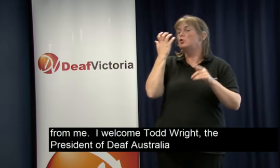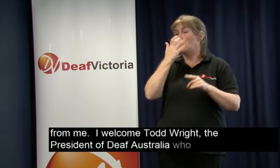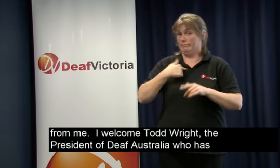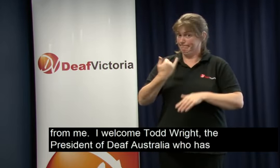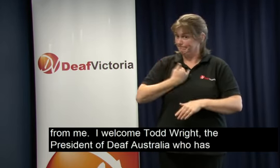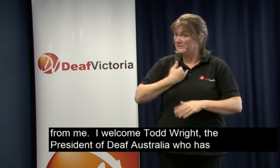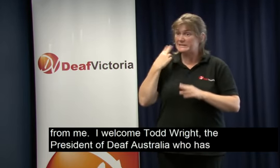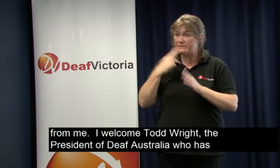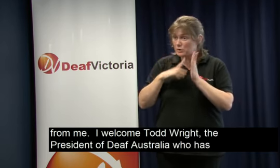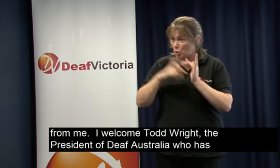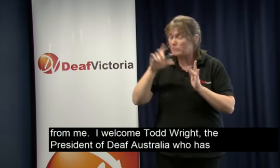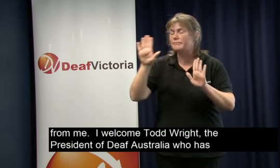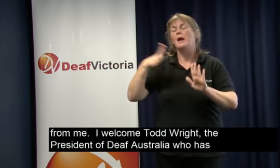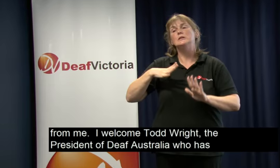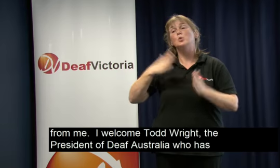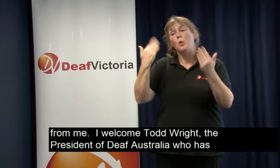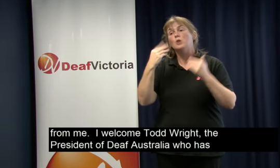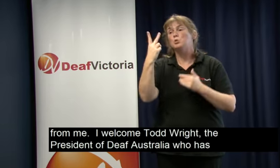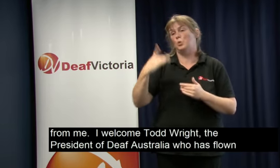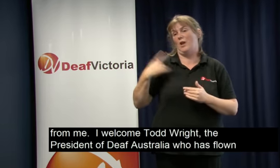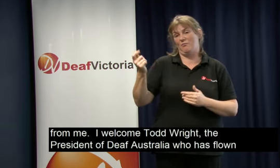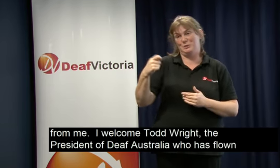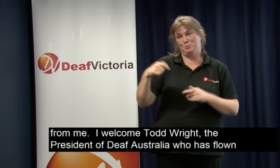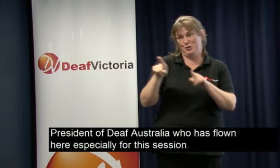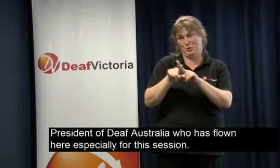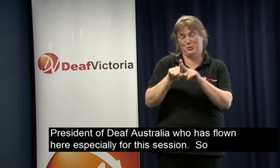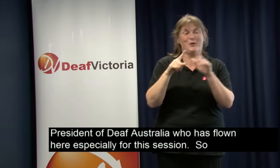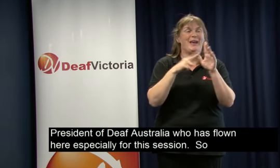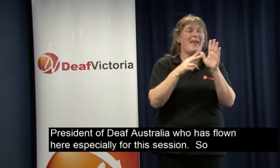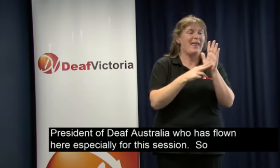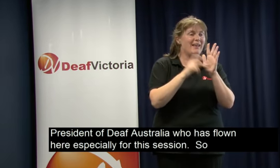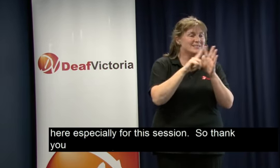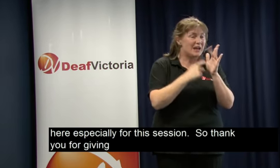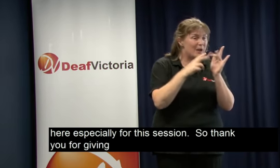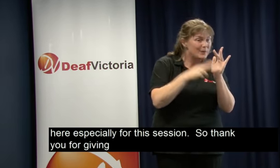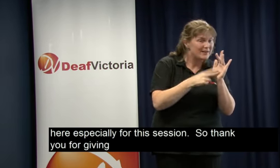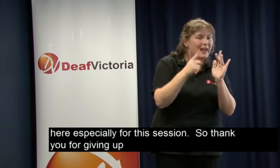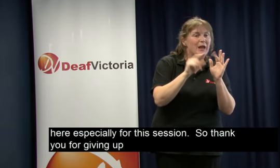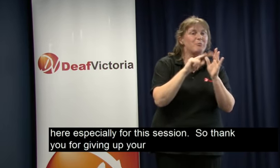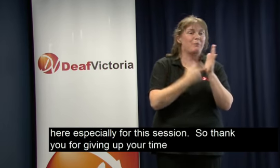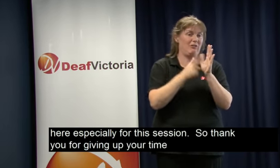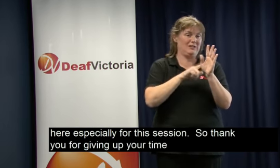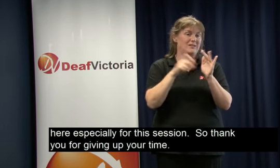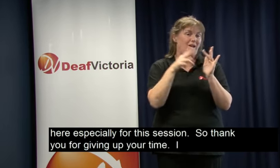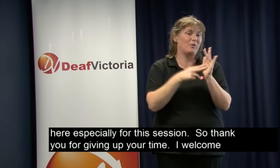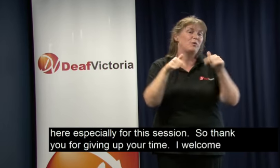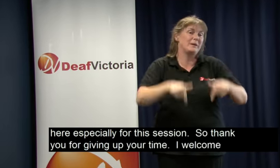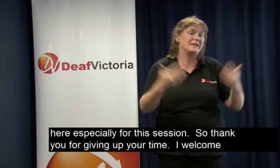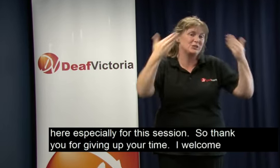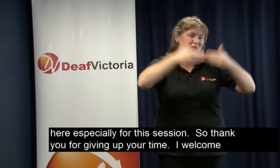time. And I should also welcome our 2 life members, Anne Darwin and Barry Darwin, for